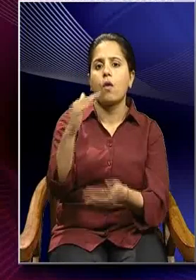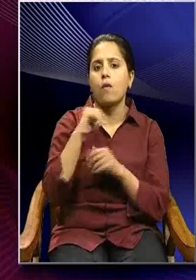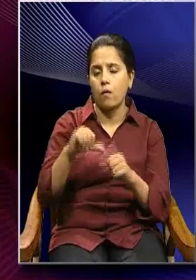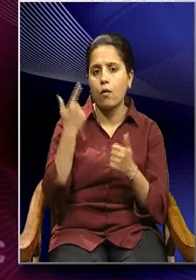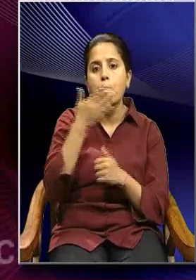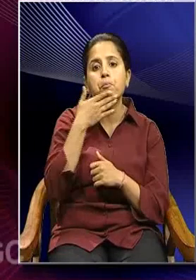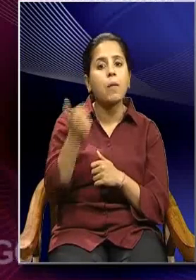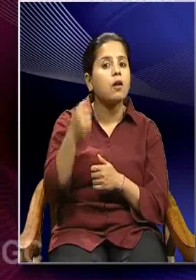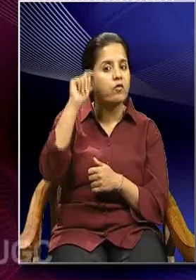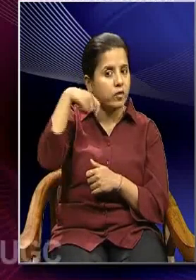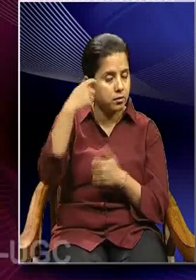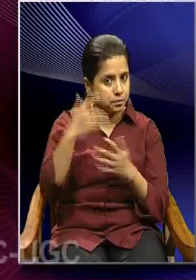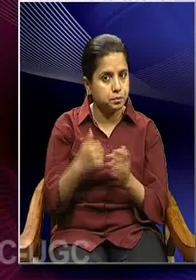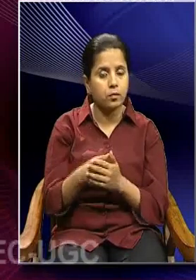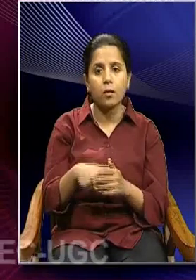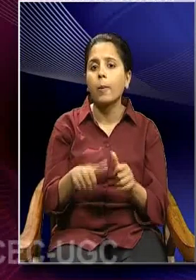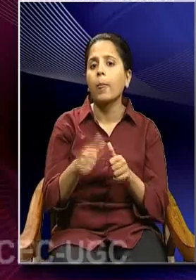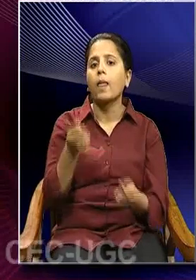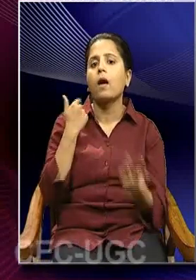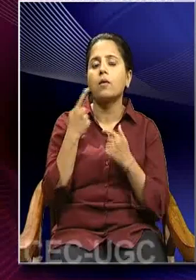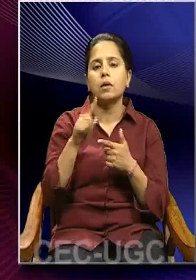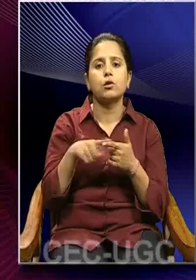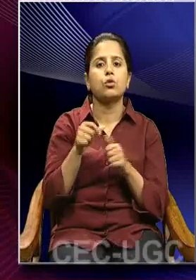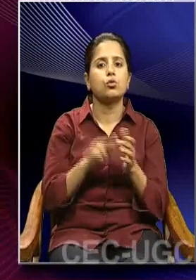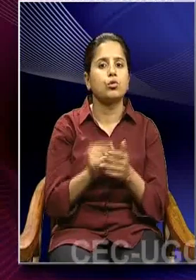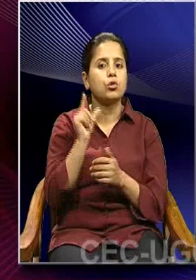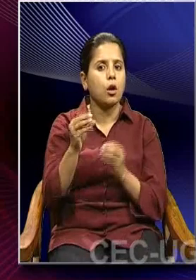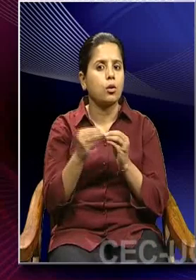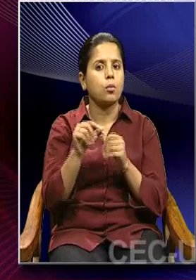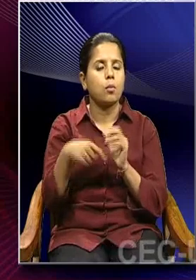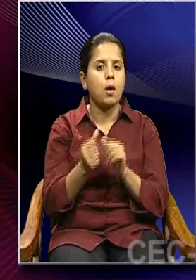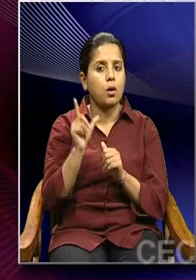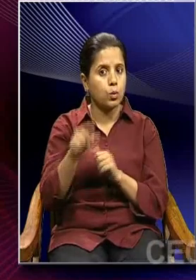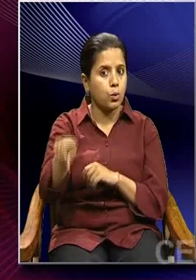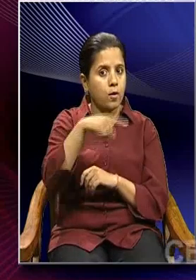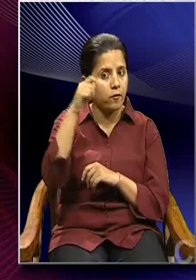film as well. In Assamese, we find Janu Barua, who made his first film